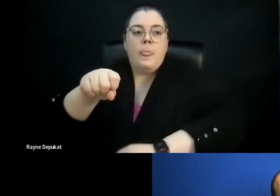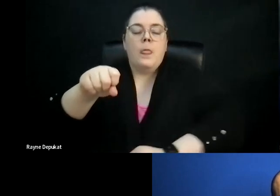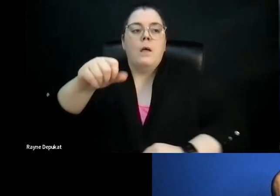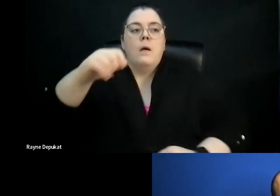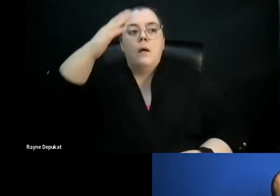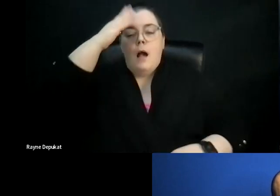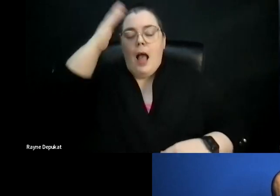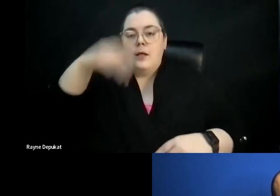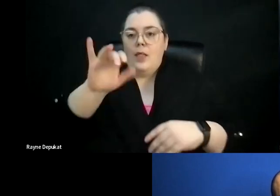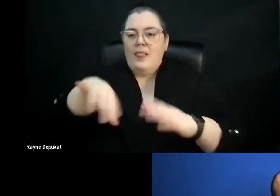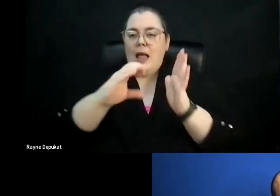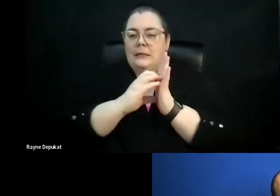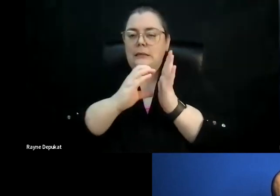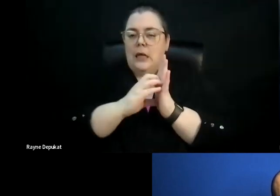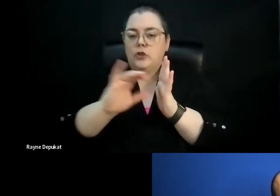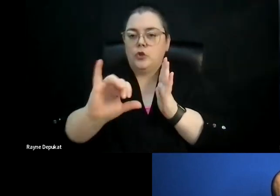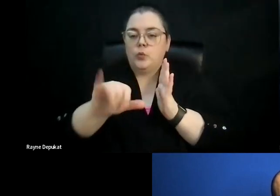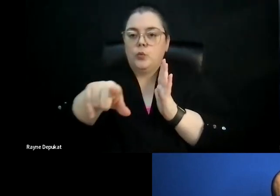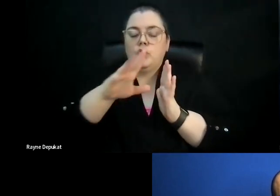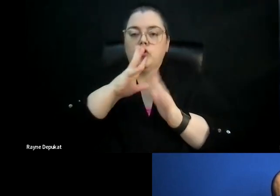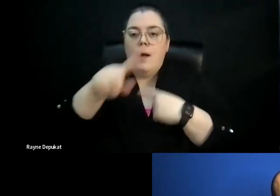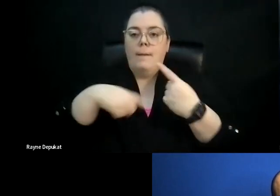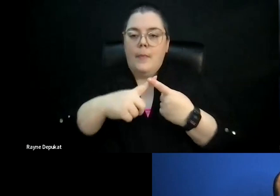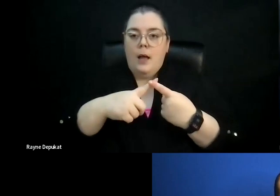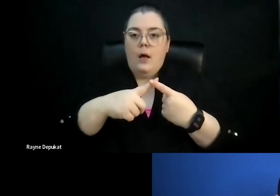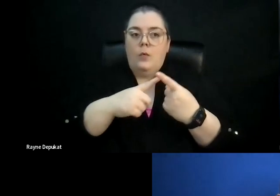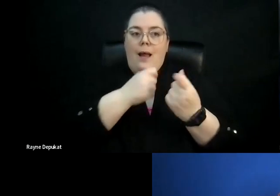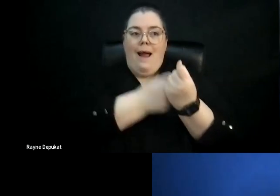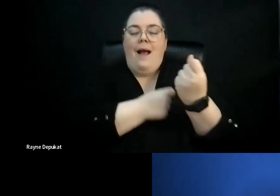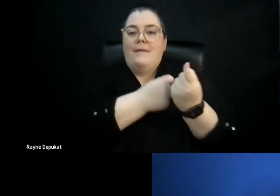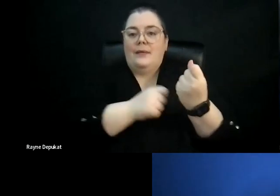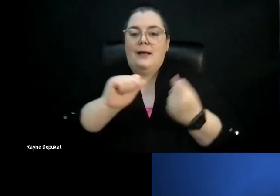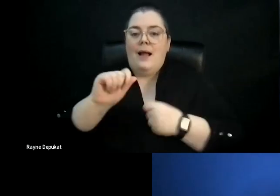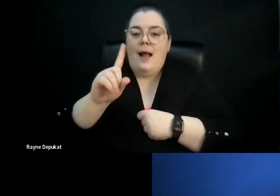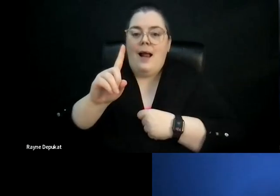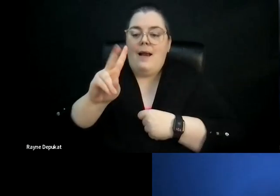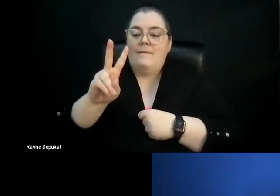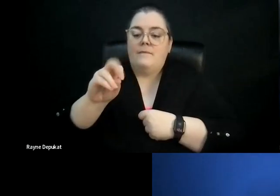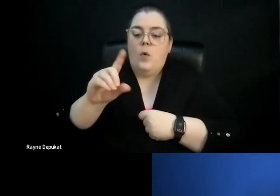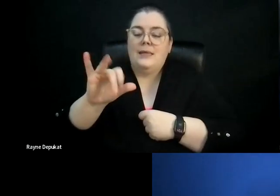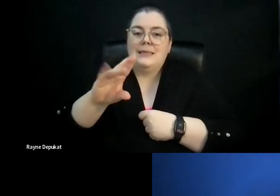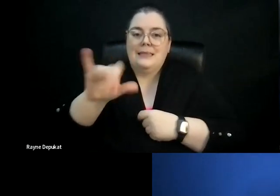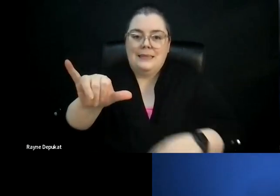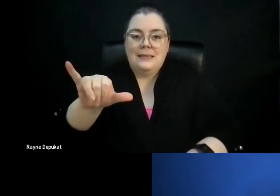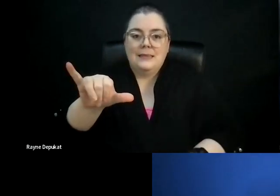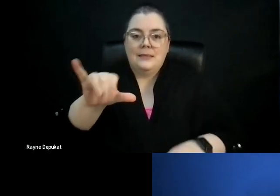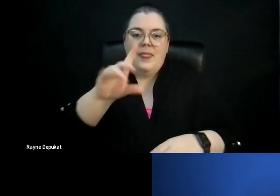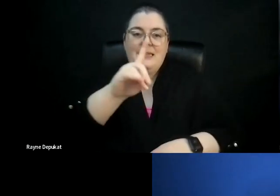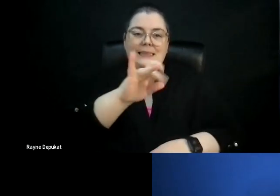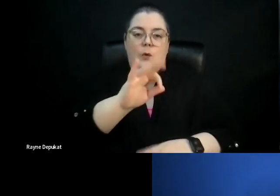regards to CDHH, I know that section you were talking about, advocacy.